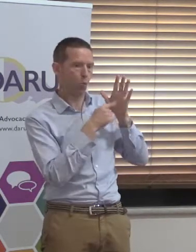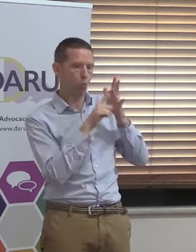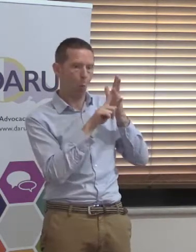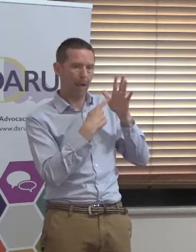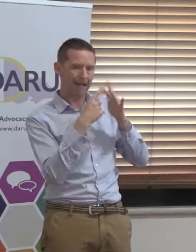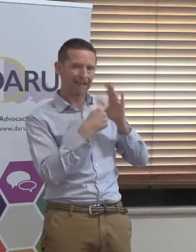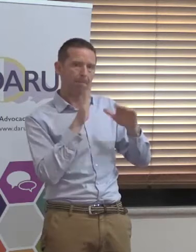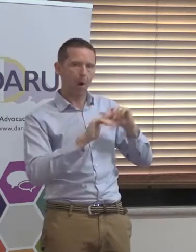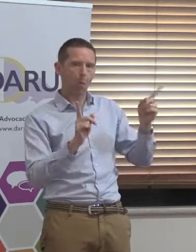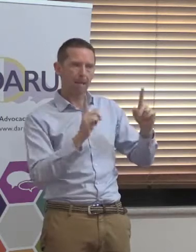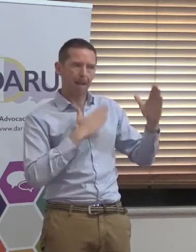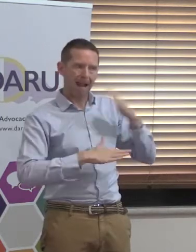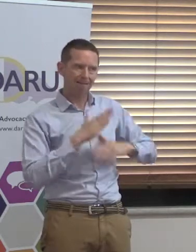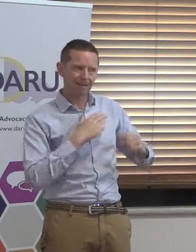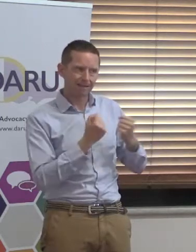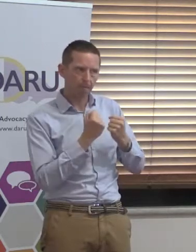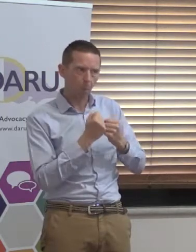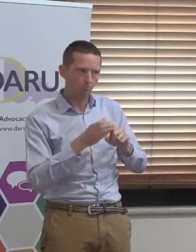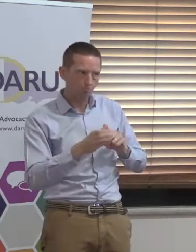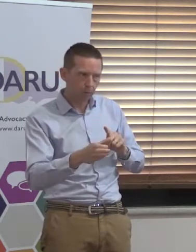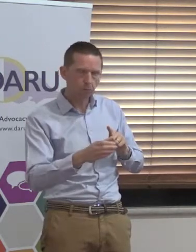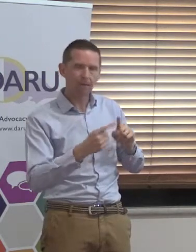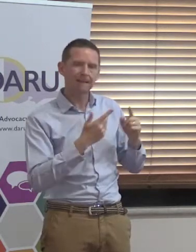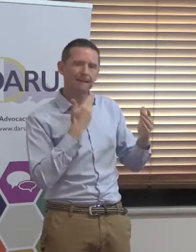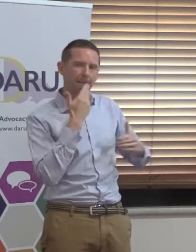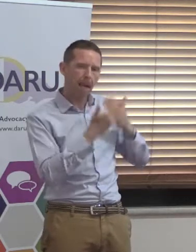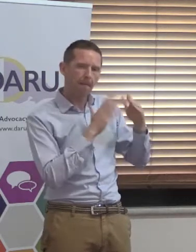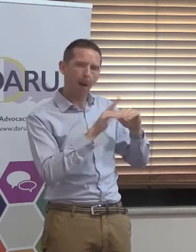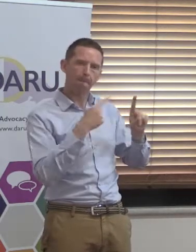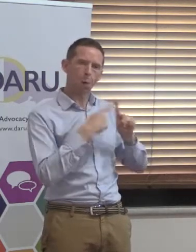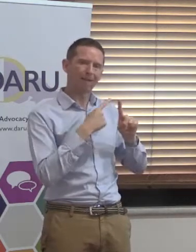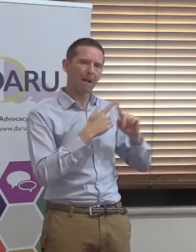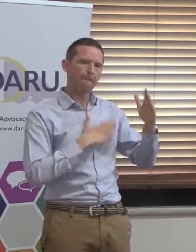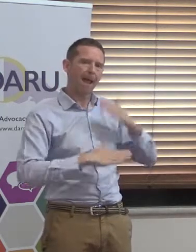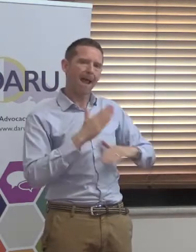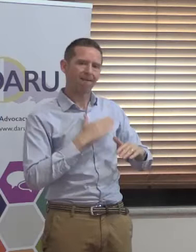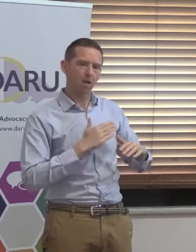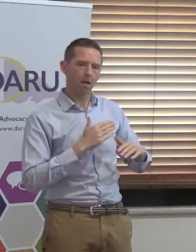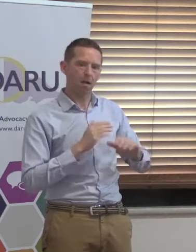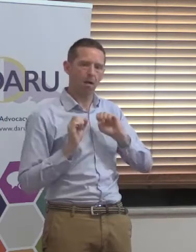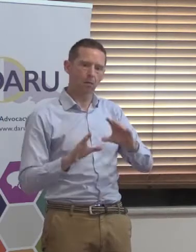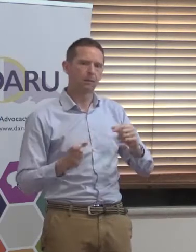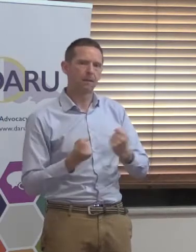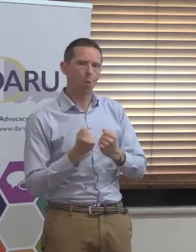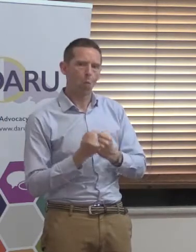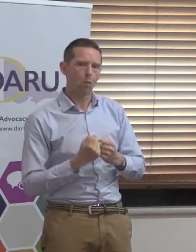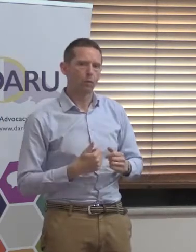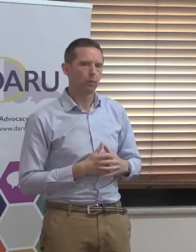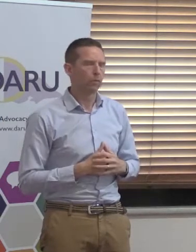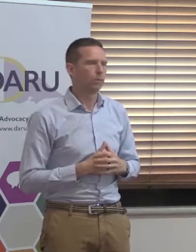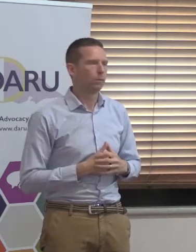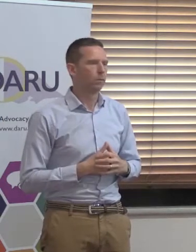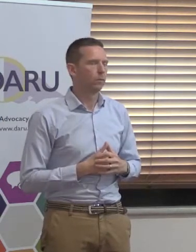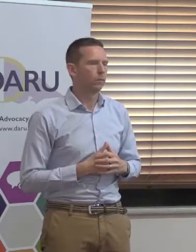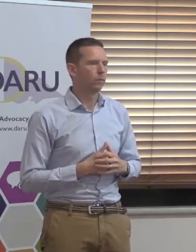on behaviour supports and explaining briefly about positive behaviour support, and